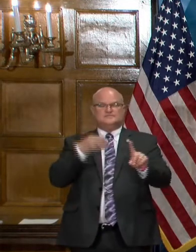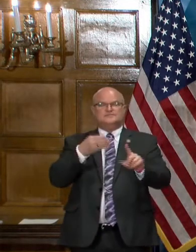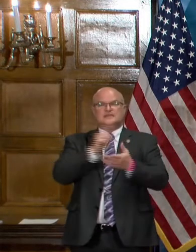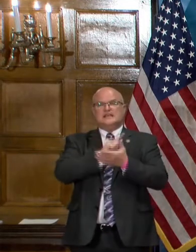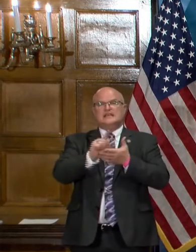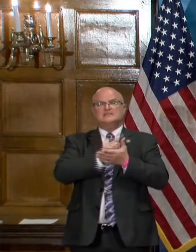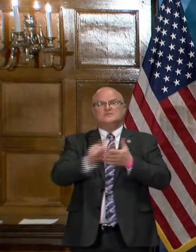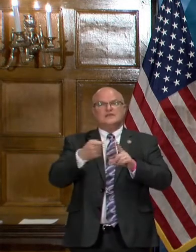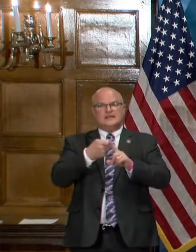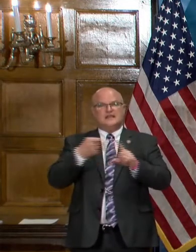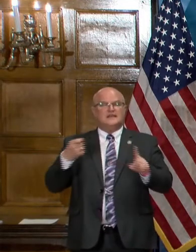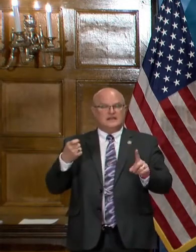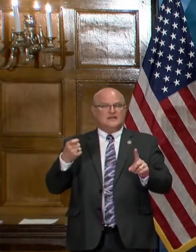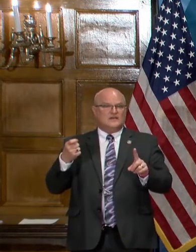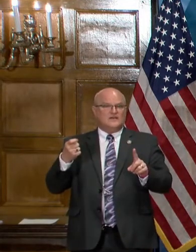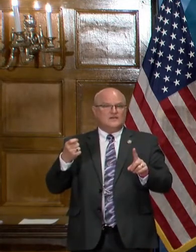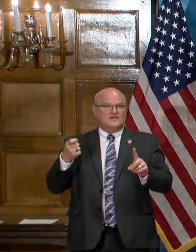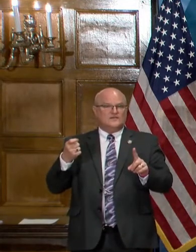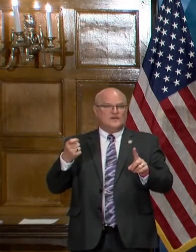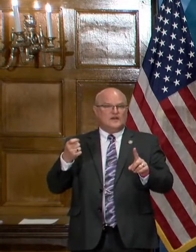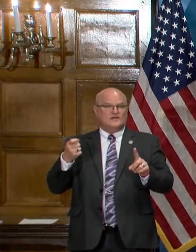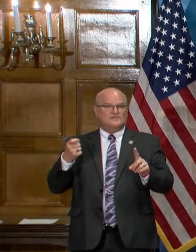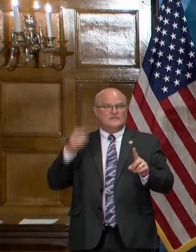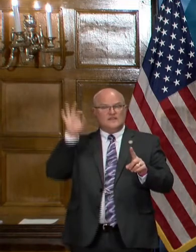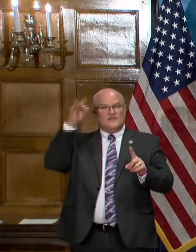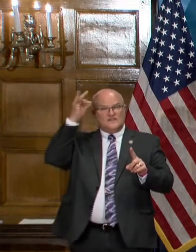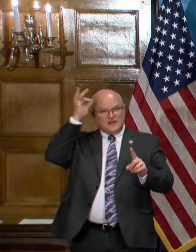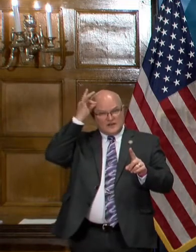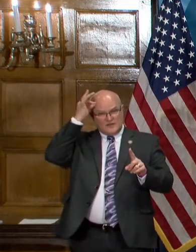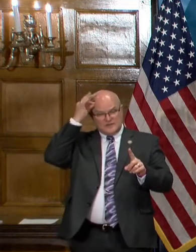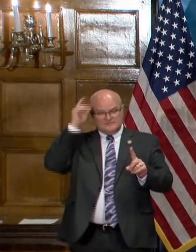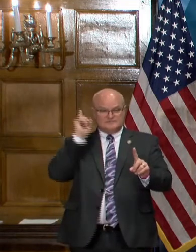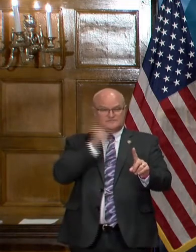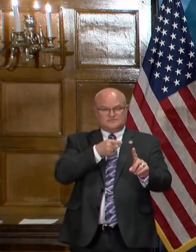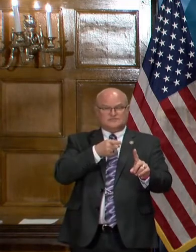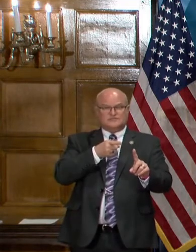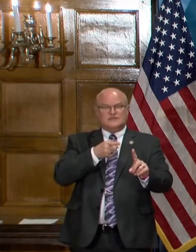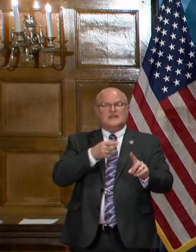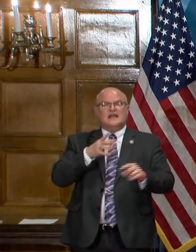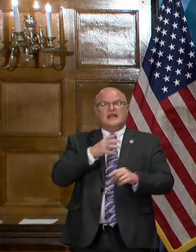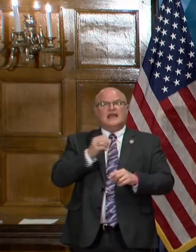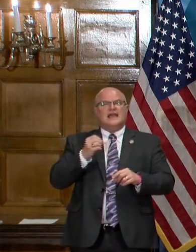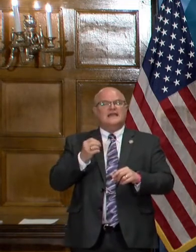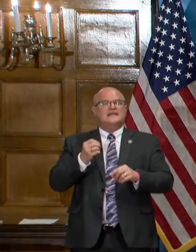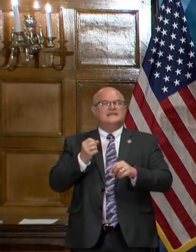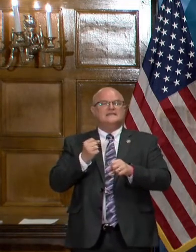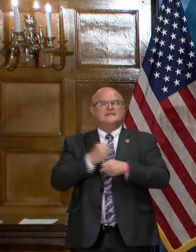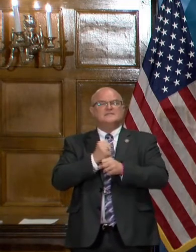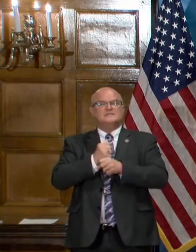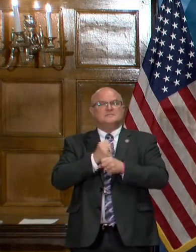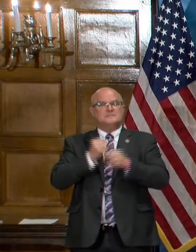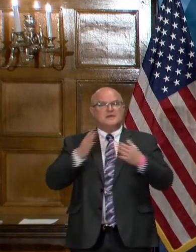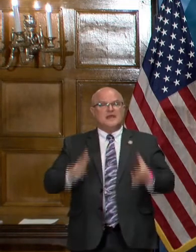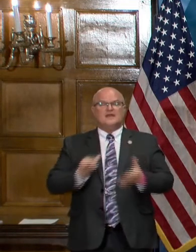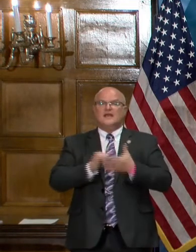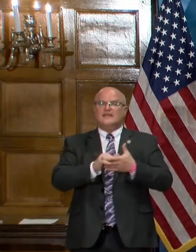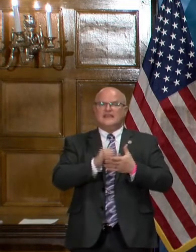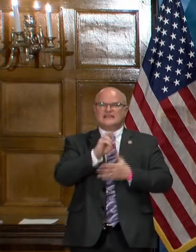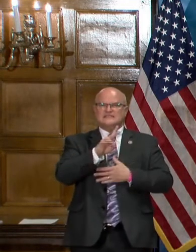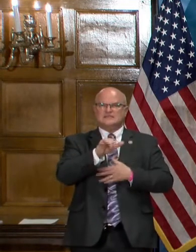each week from the federal government and from the manufacturer, and that supply should be